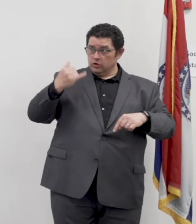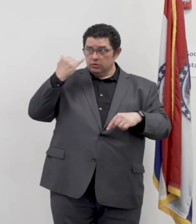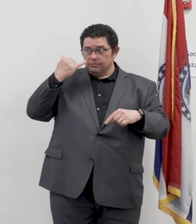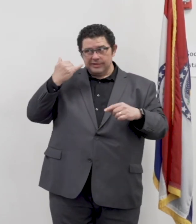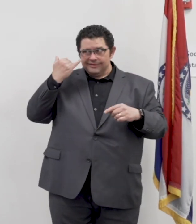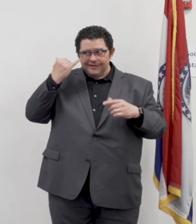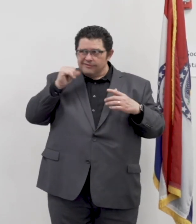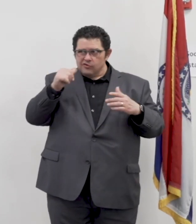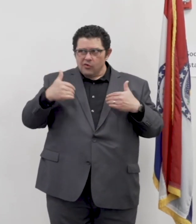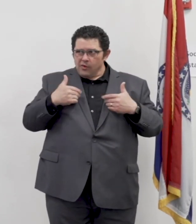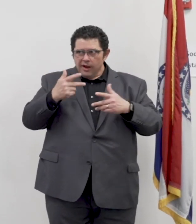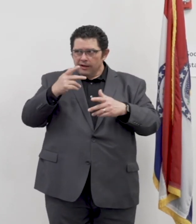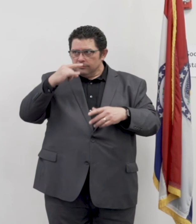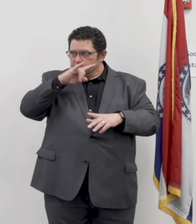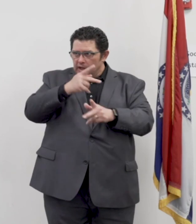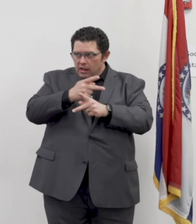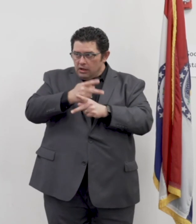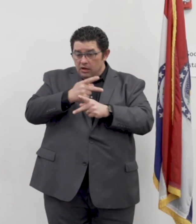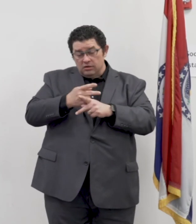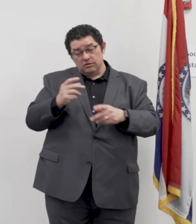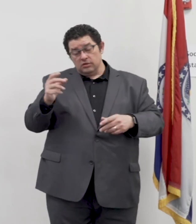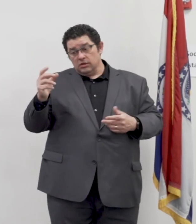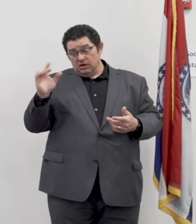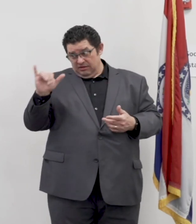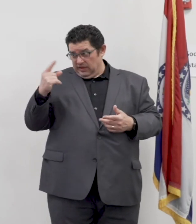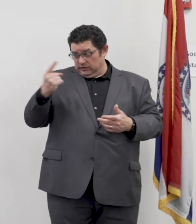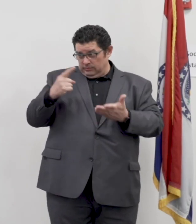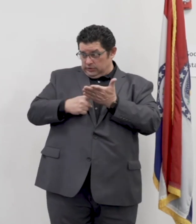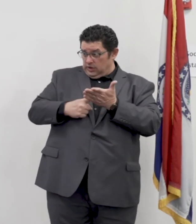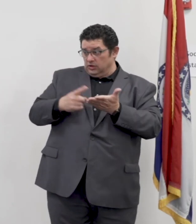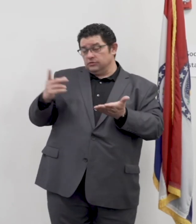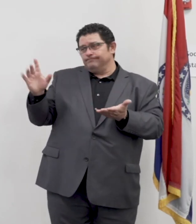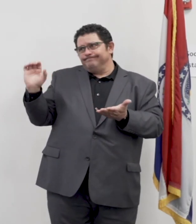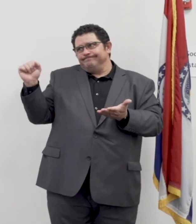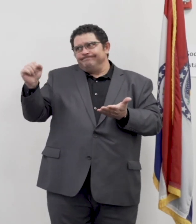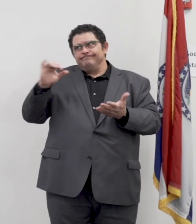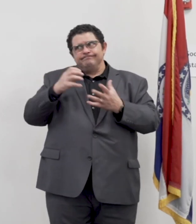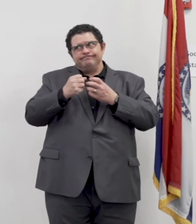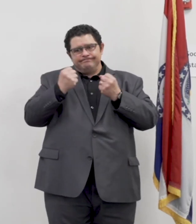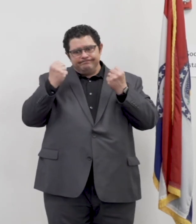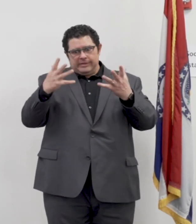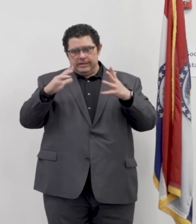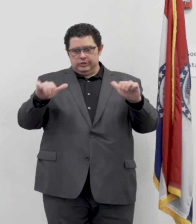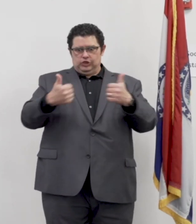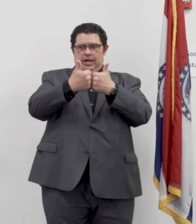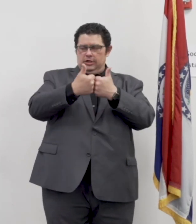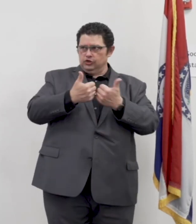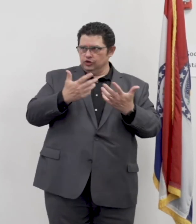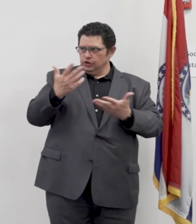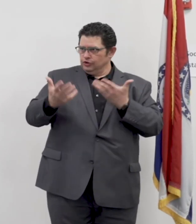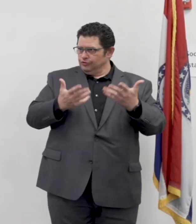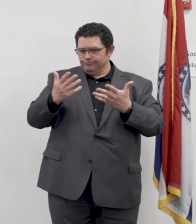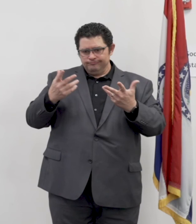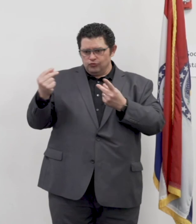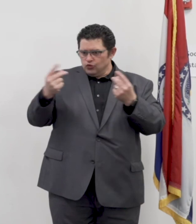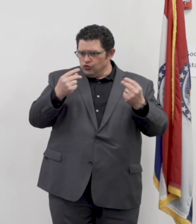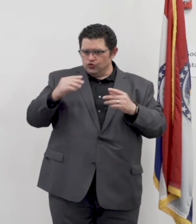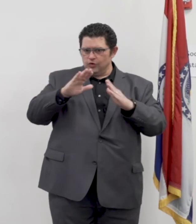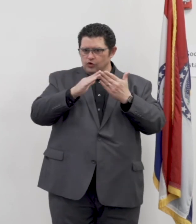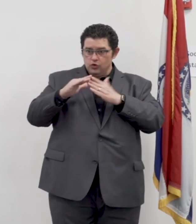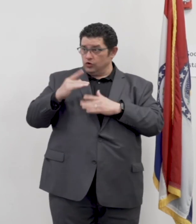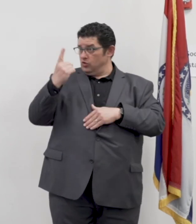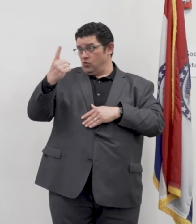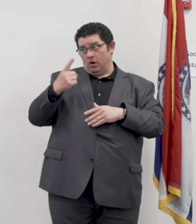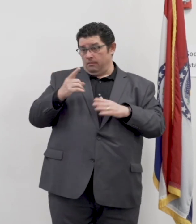discussed? Yeah, there are many, many challenges as we begin to change our social distancing policy and our orders in the community. One of them